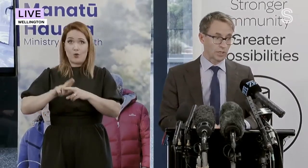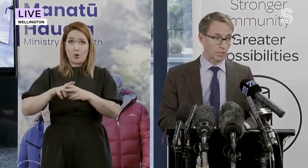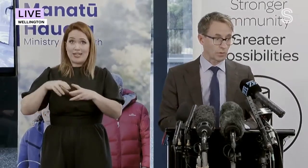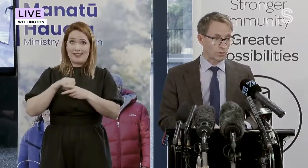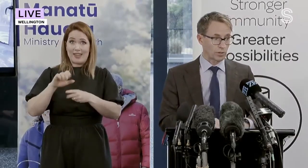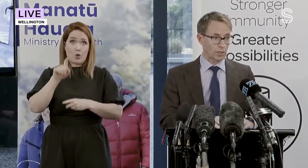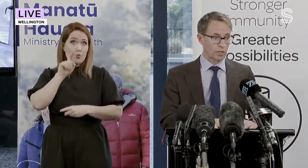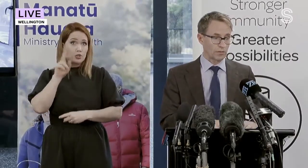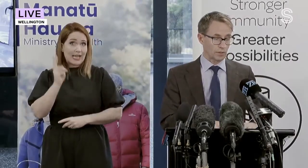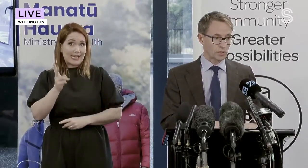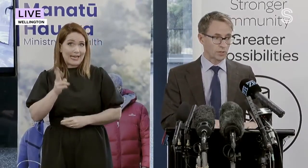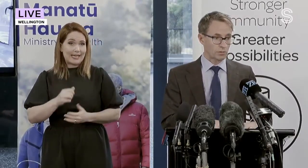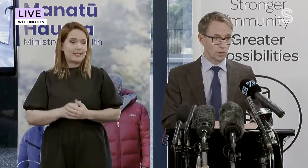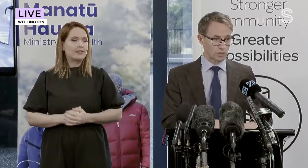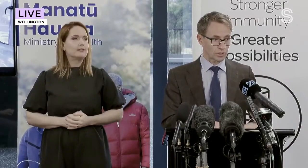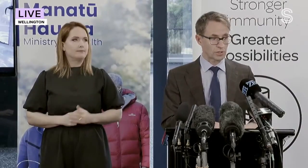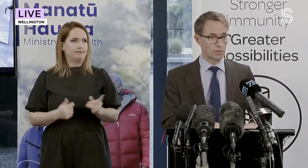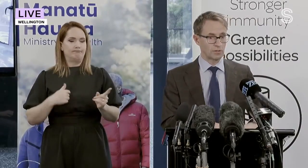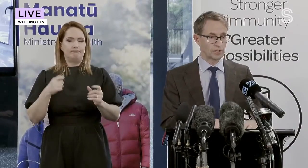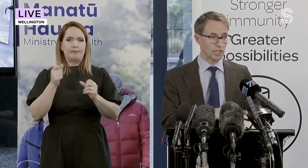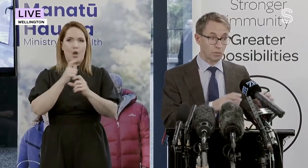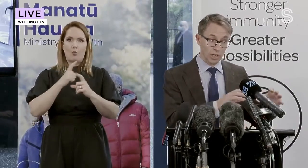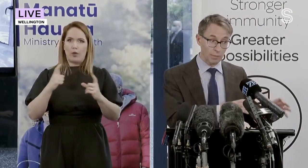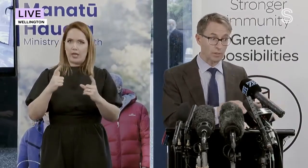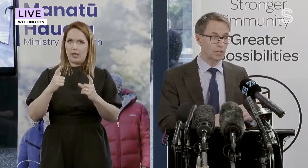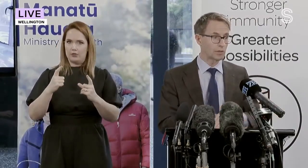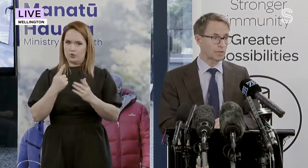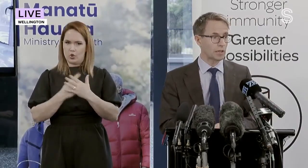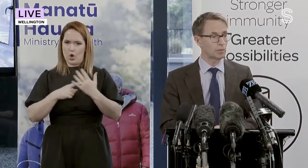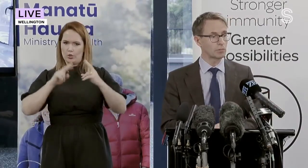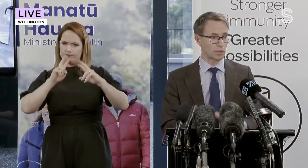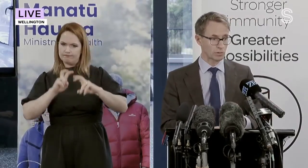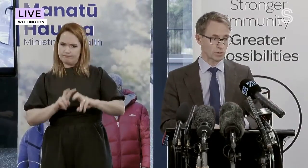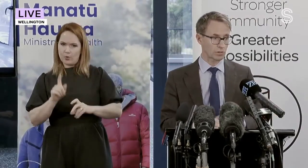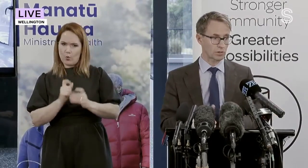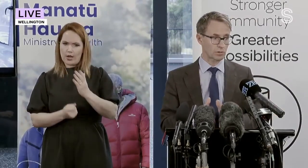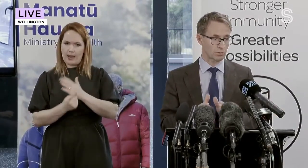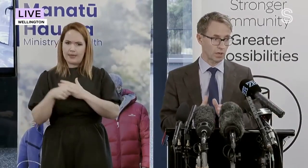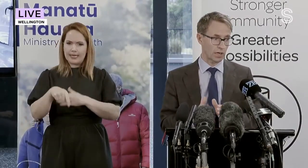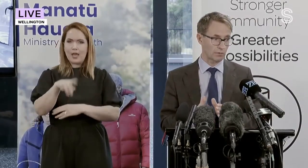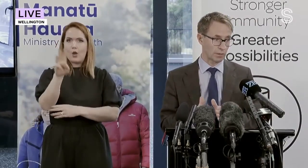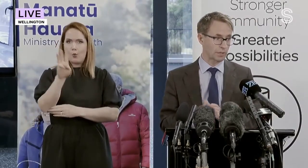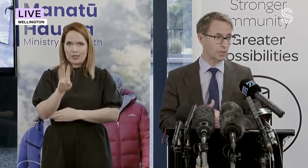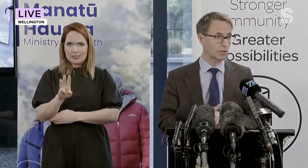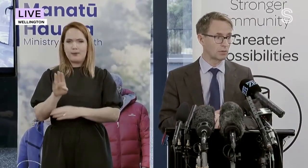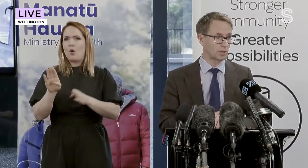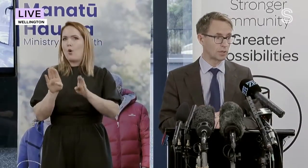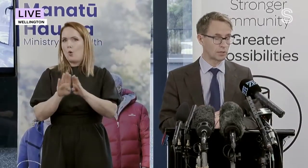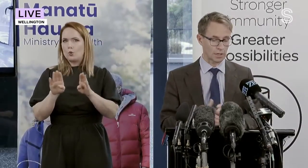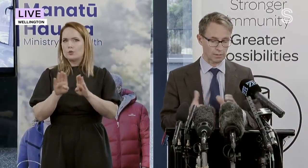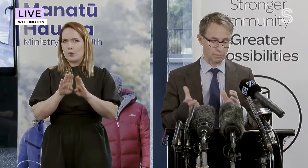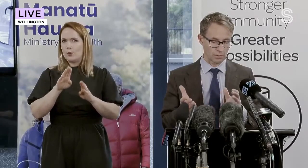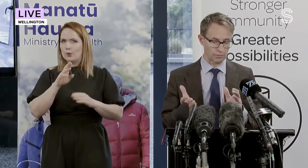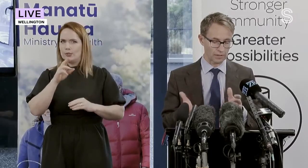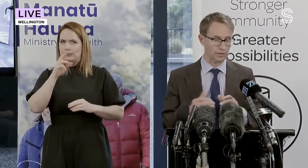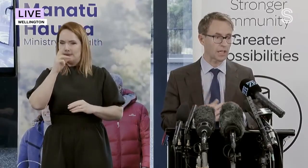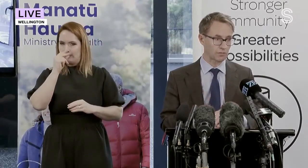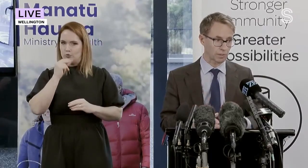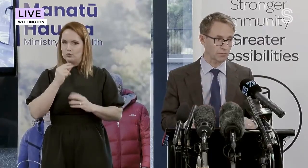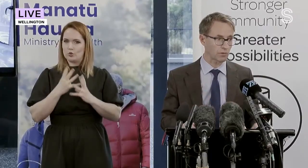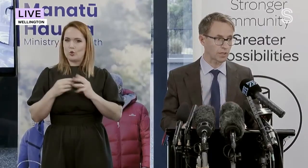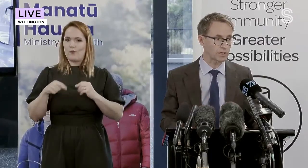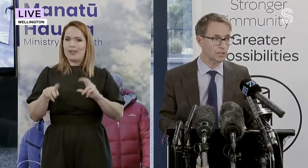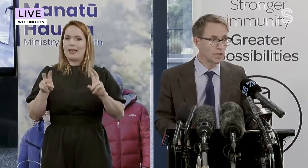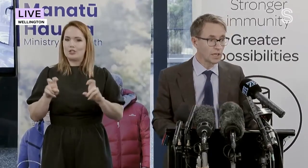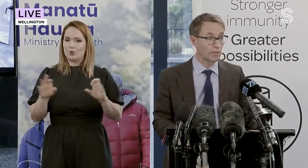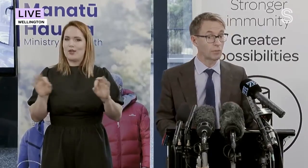well up to date with the efforts to not just investigate what happened here in the capital, but also to remedy the fact that they